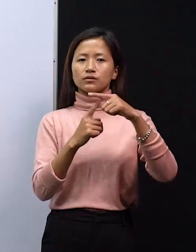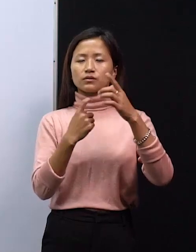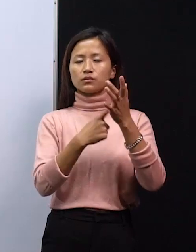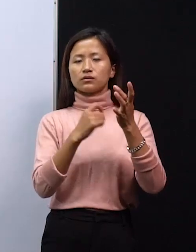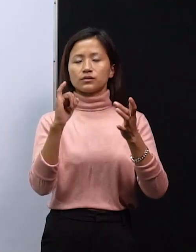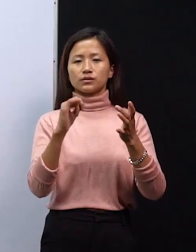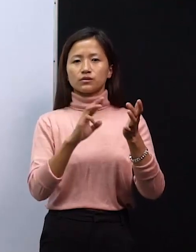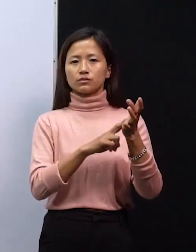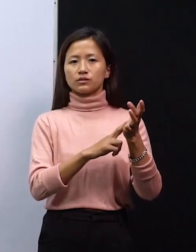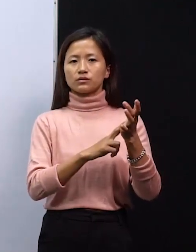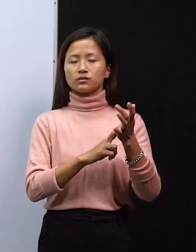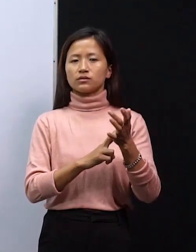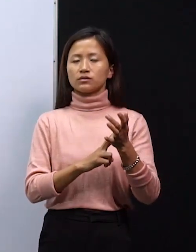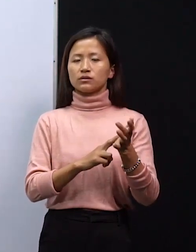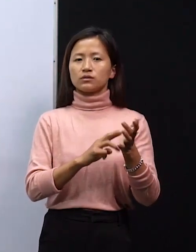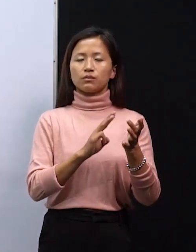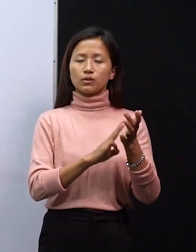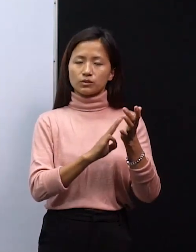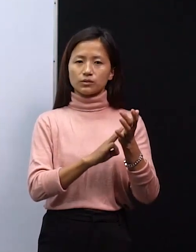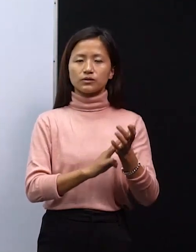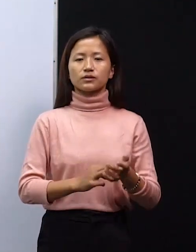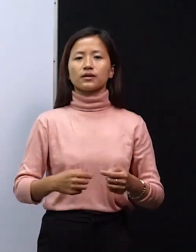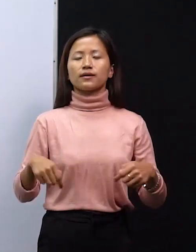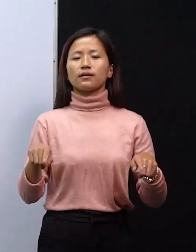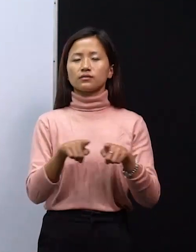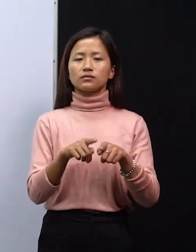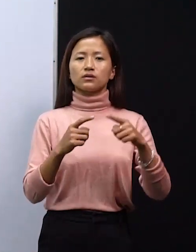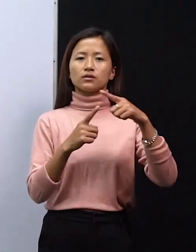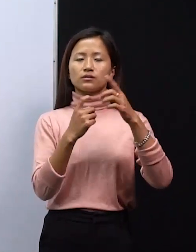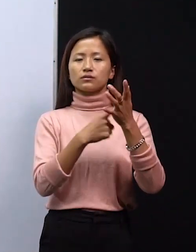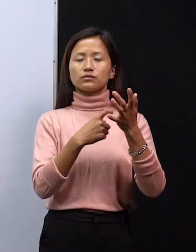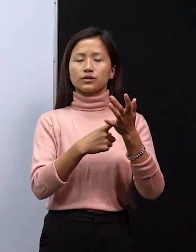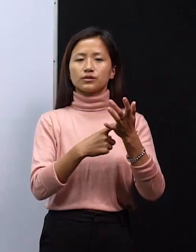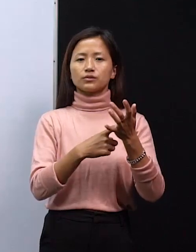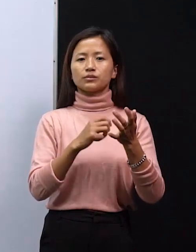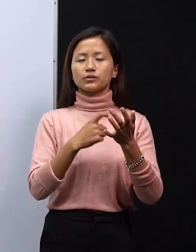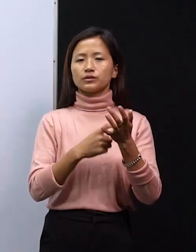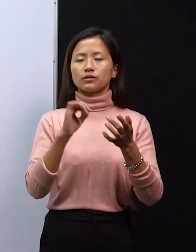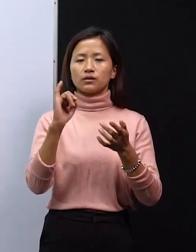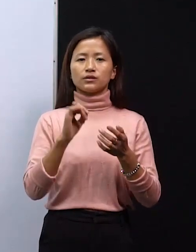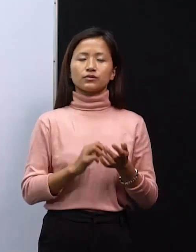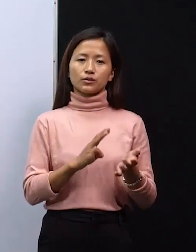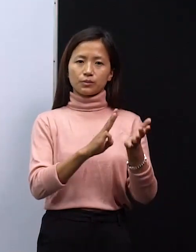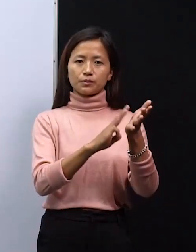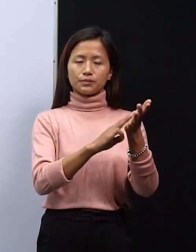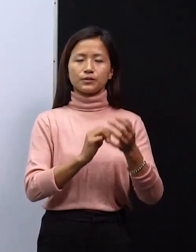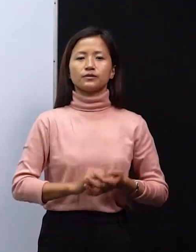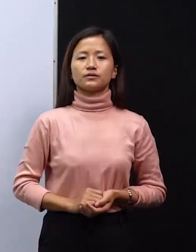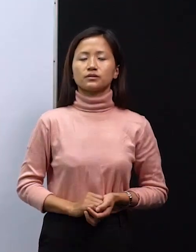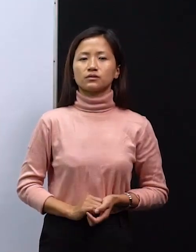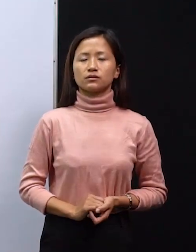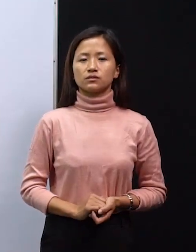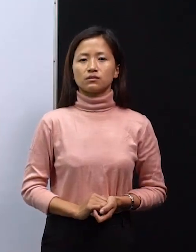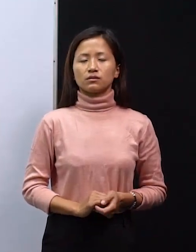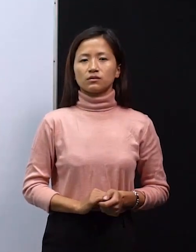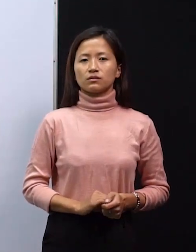trinomial. Separate the monomial and trinomial, and in this manner you arrange them. When you solve, it's quite easy,